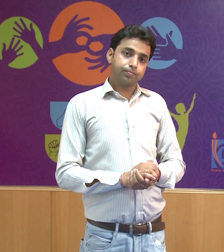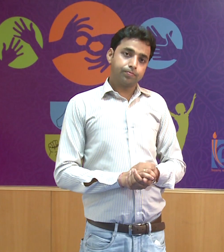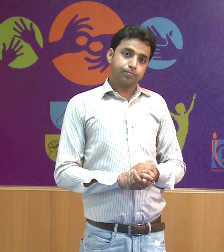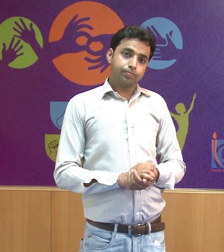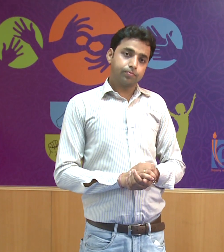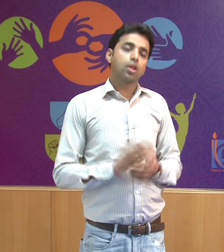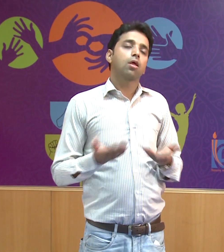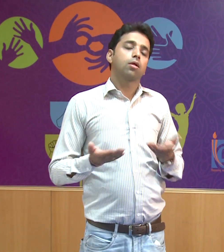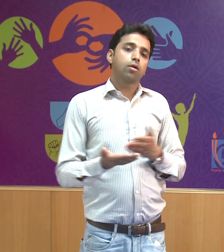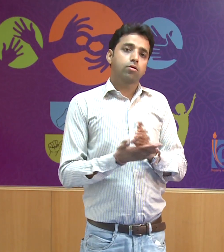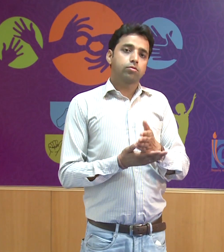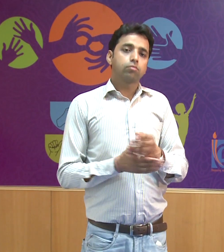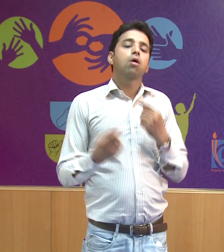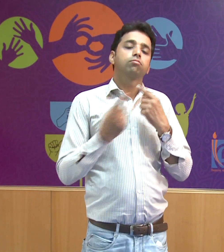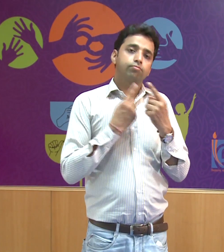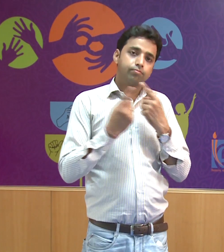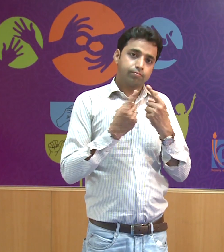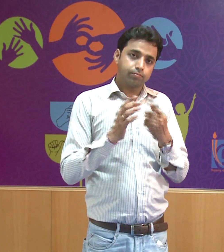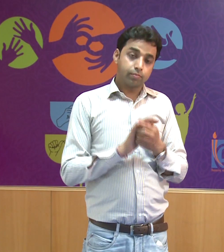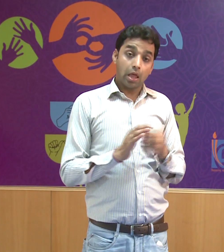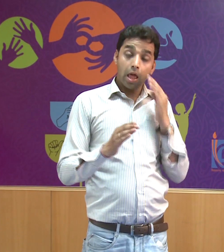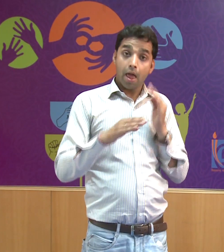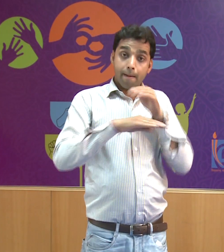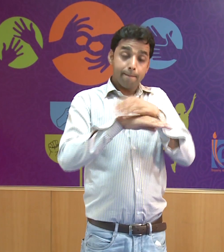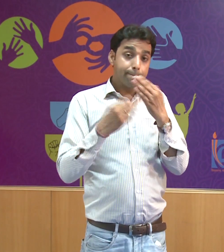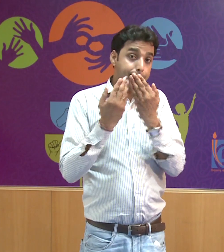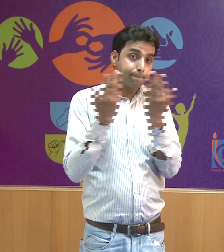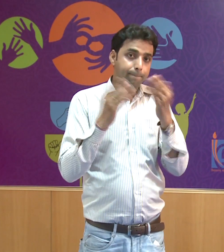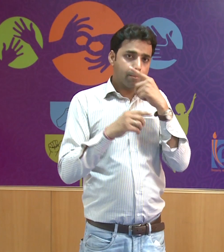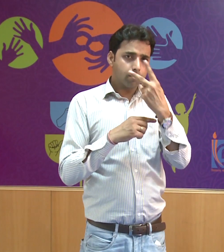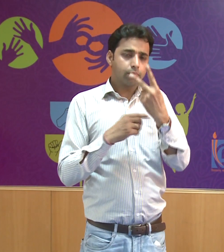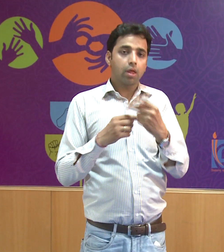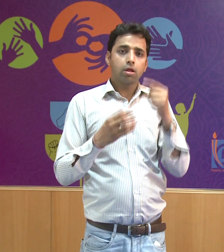Let us now discuss the impact of English education.